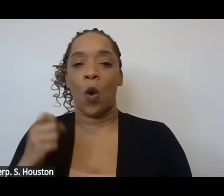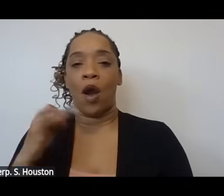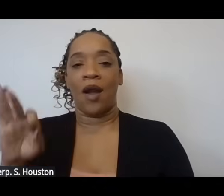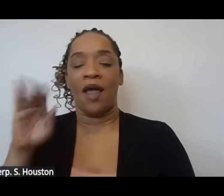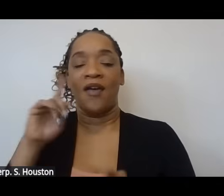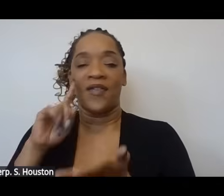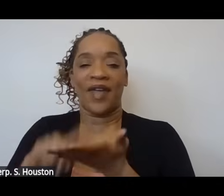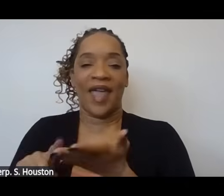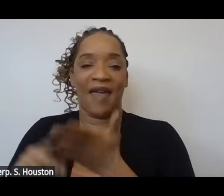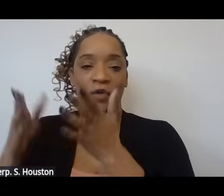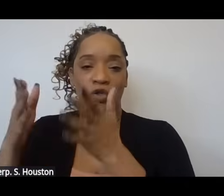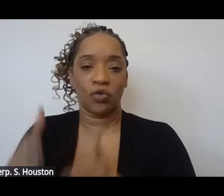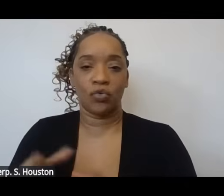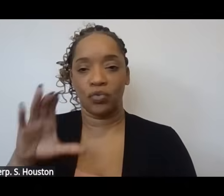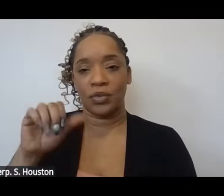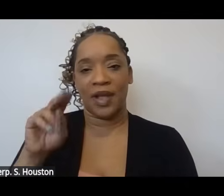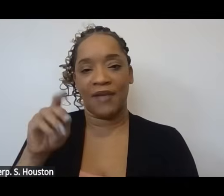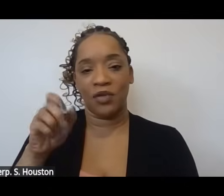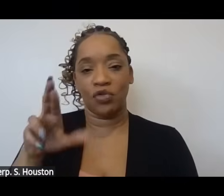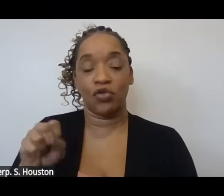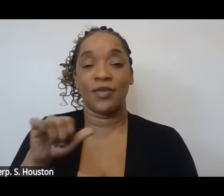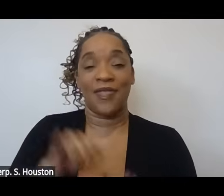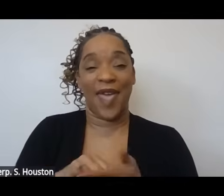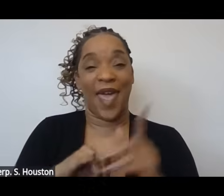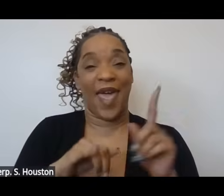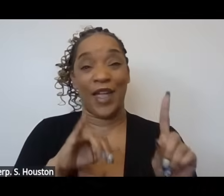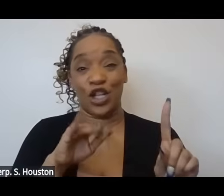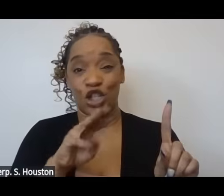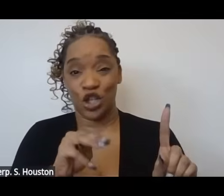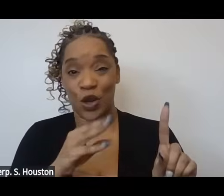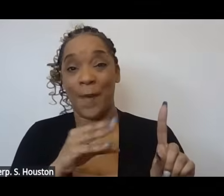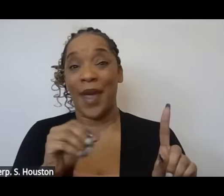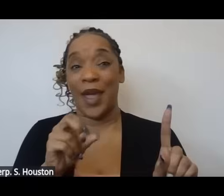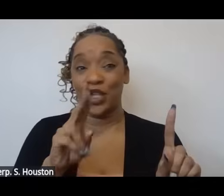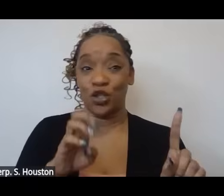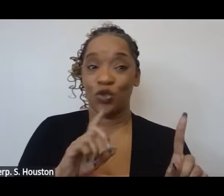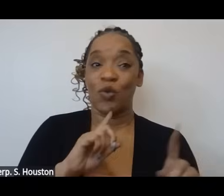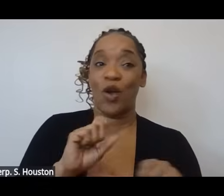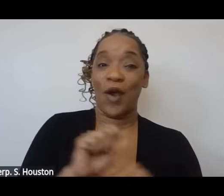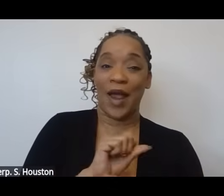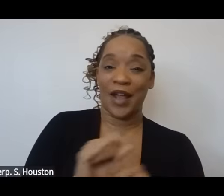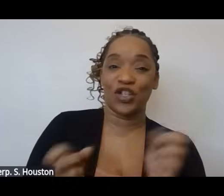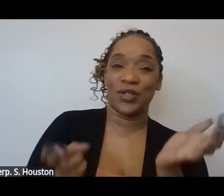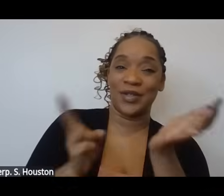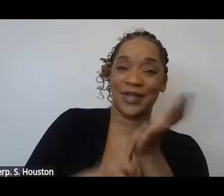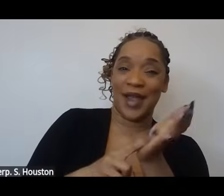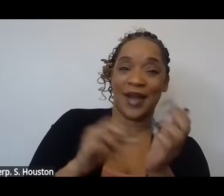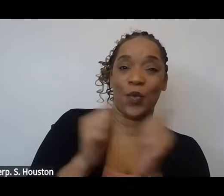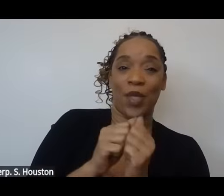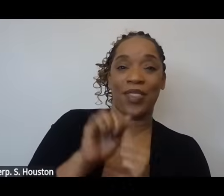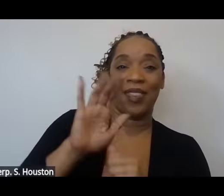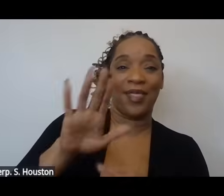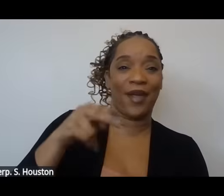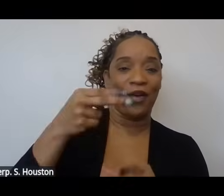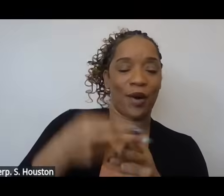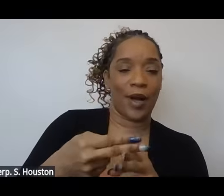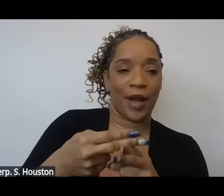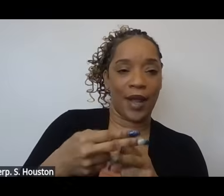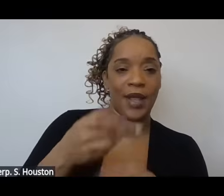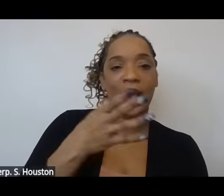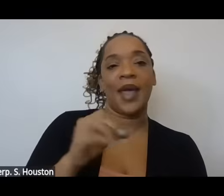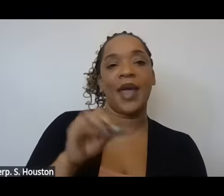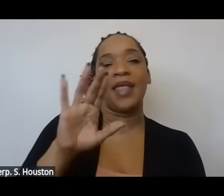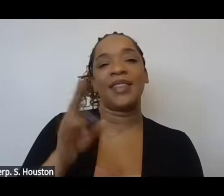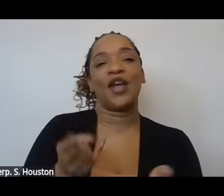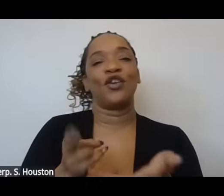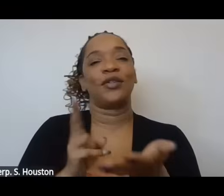Sue are actually signing with their names and their signature. It's